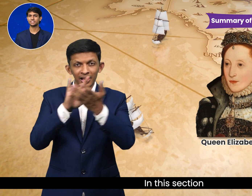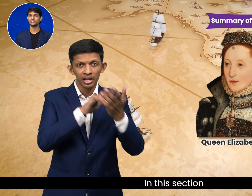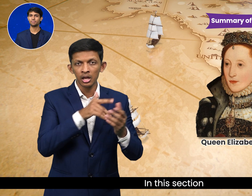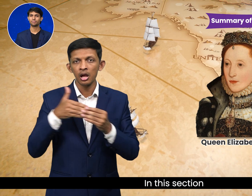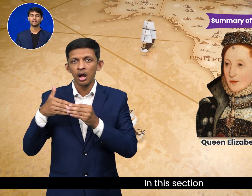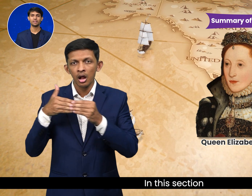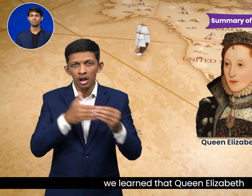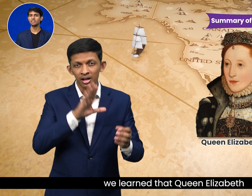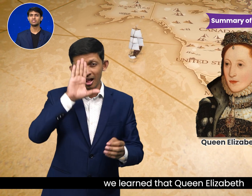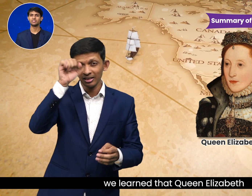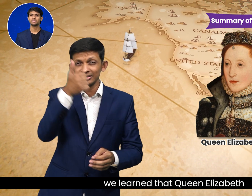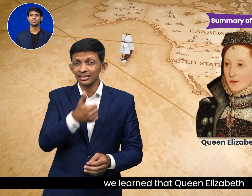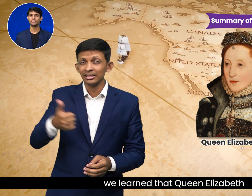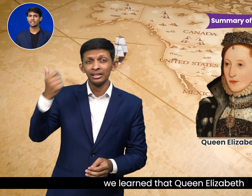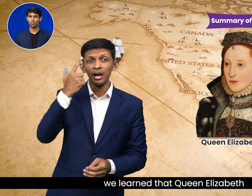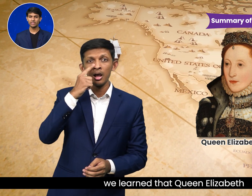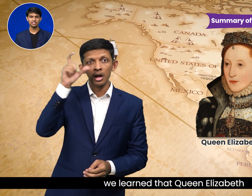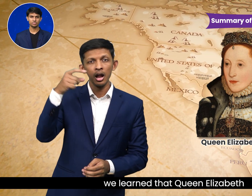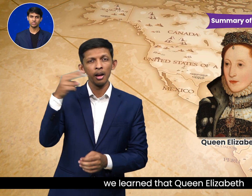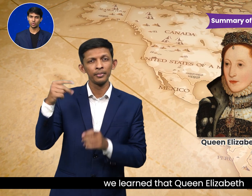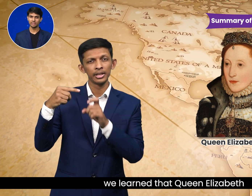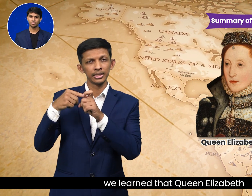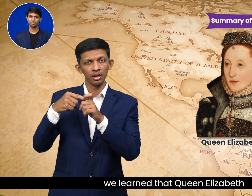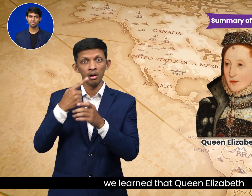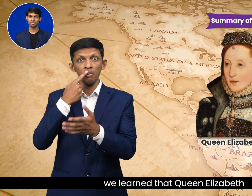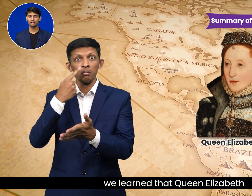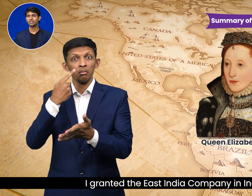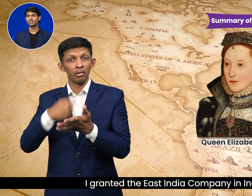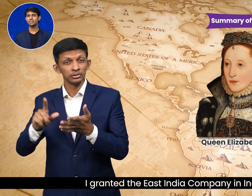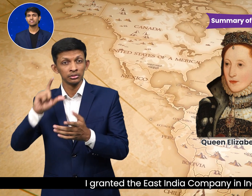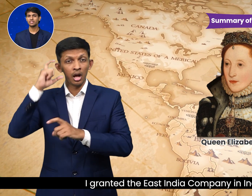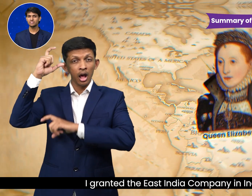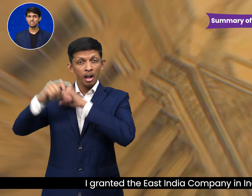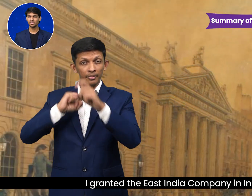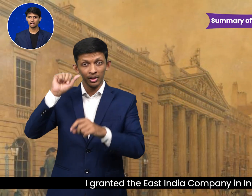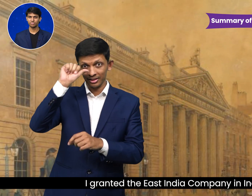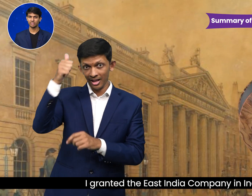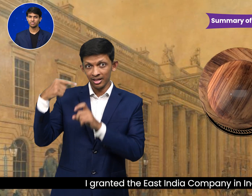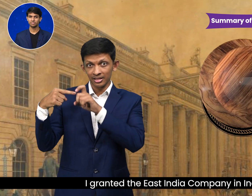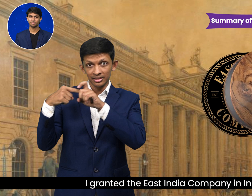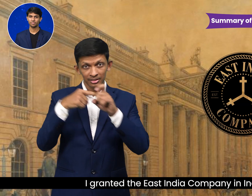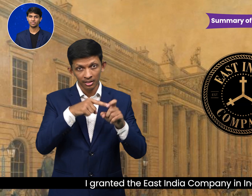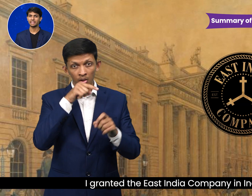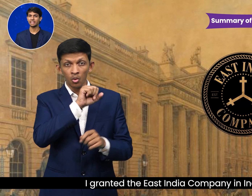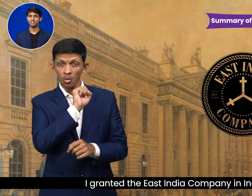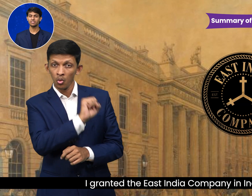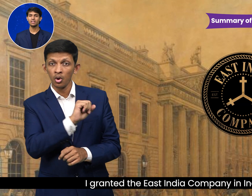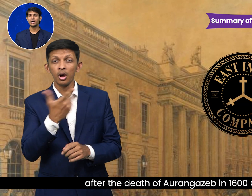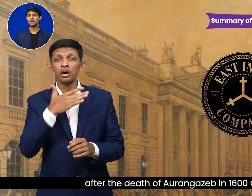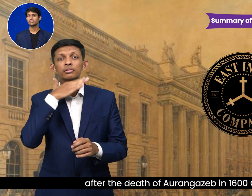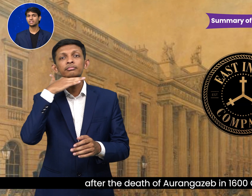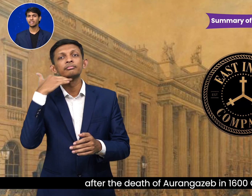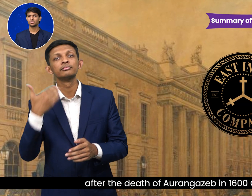In this section, we learned that Queen Elizabeth I granted the East India Company in